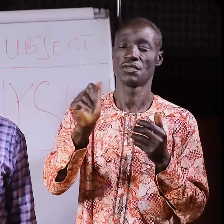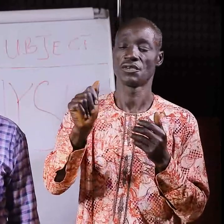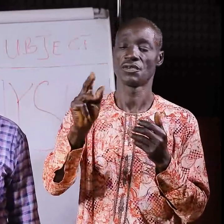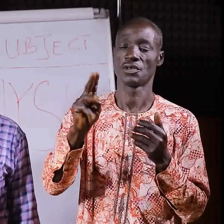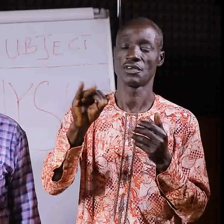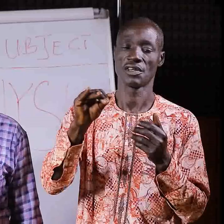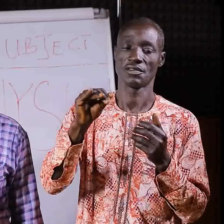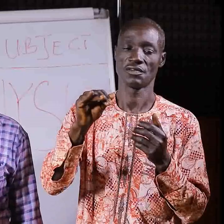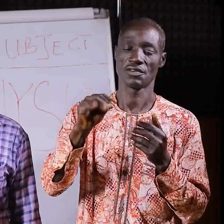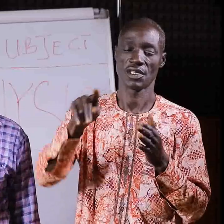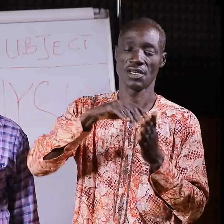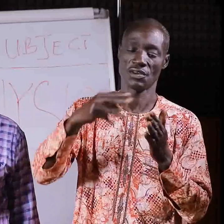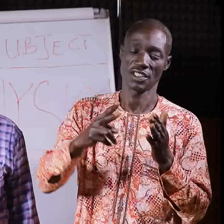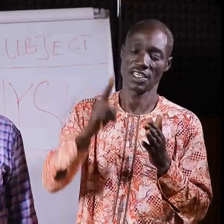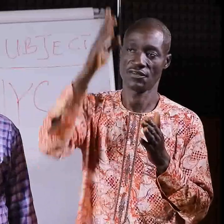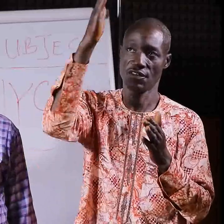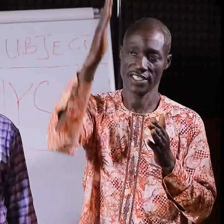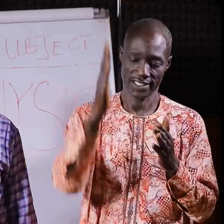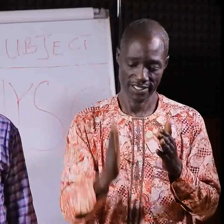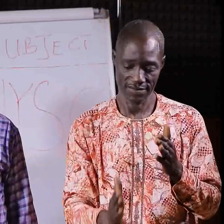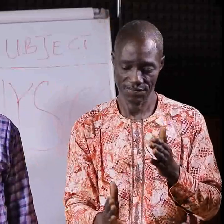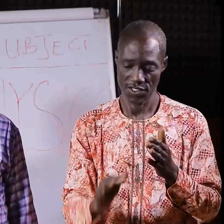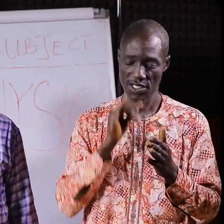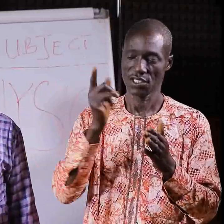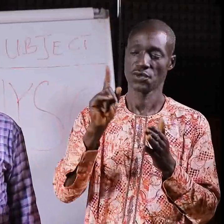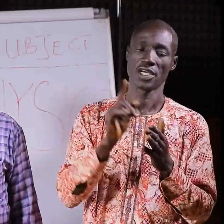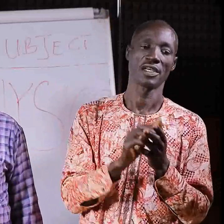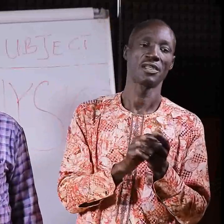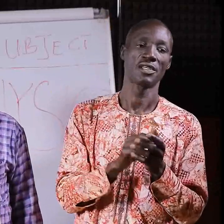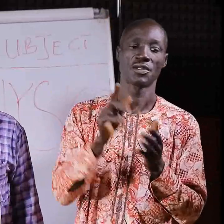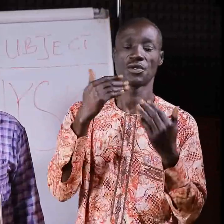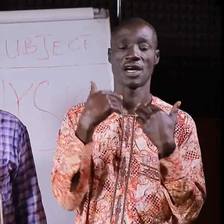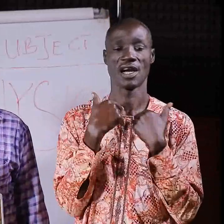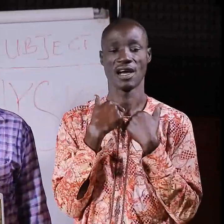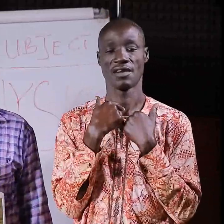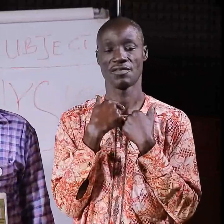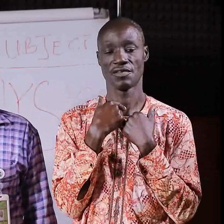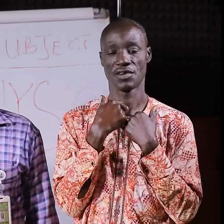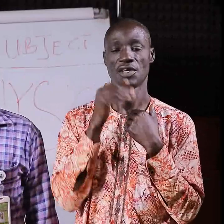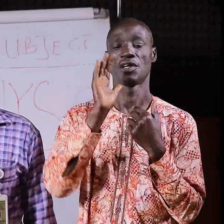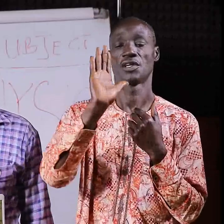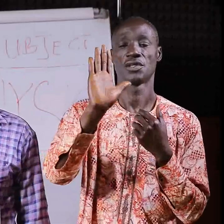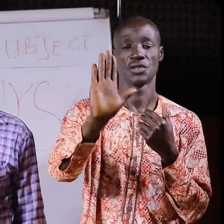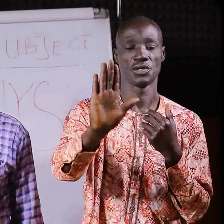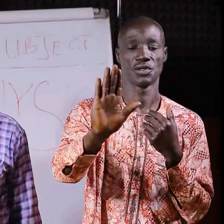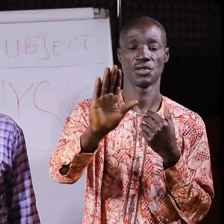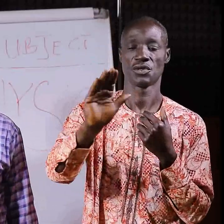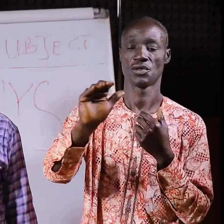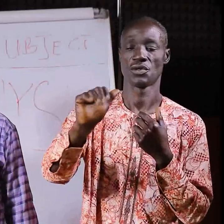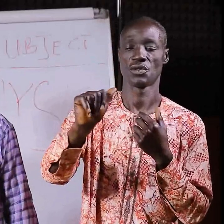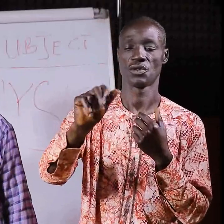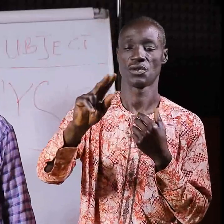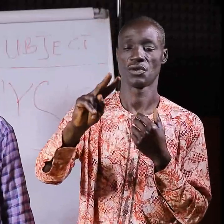the along the vertical is where you have your